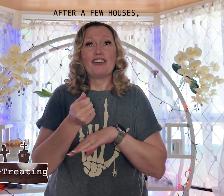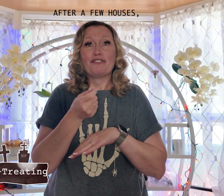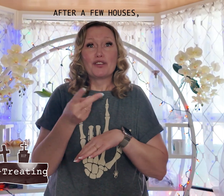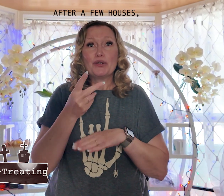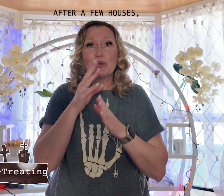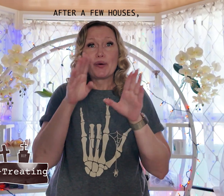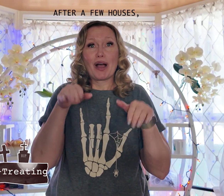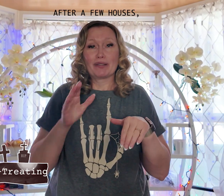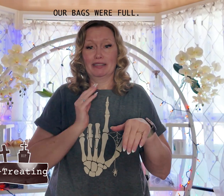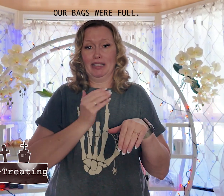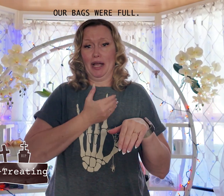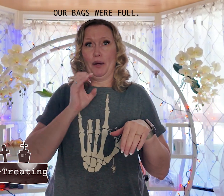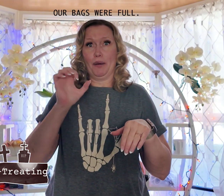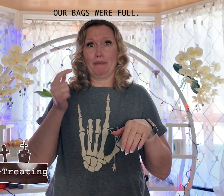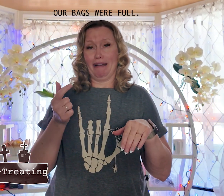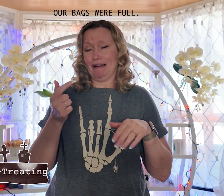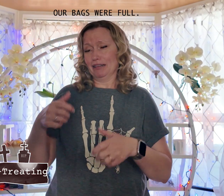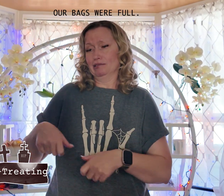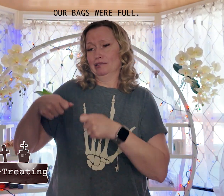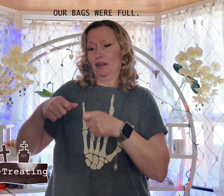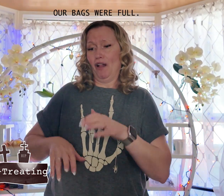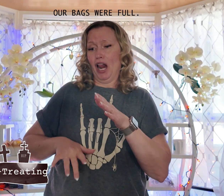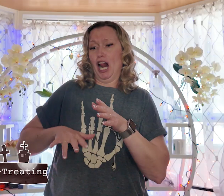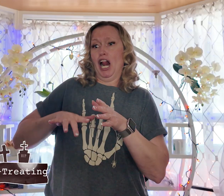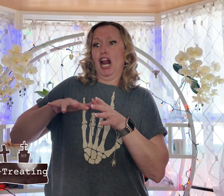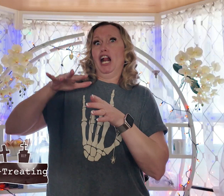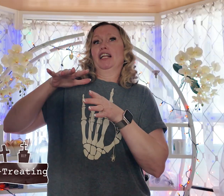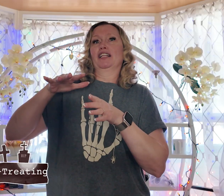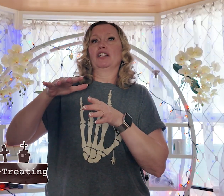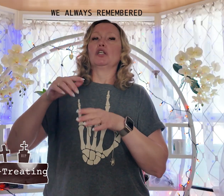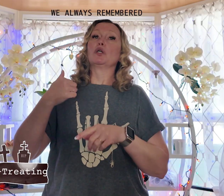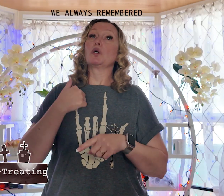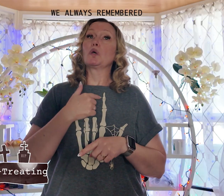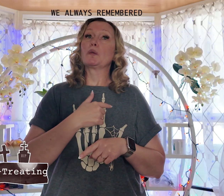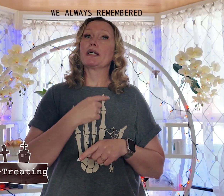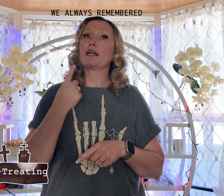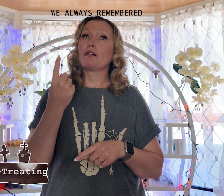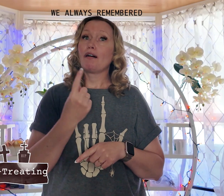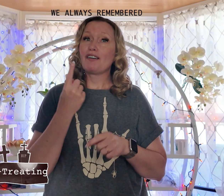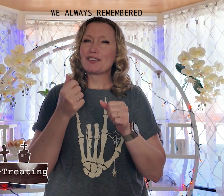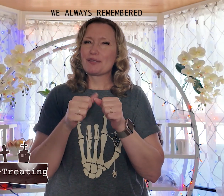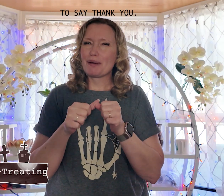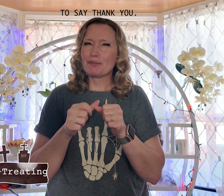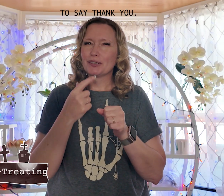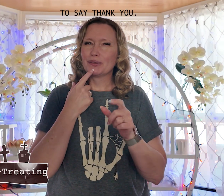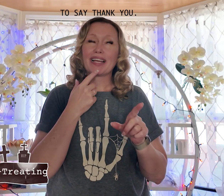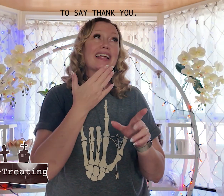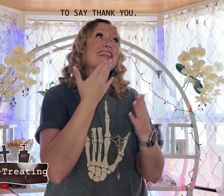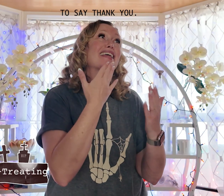few houses, our bags were full. We always remembered to say